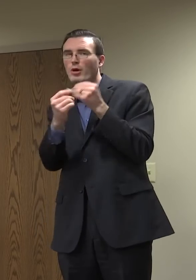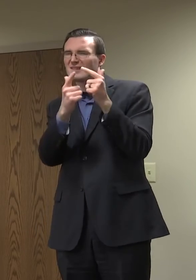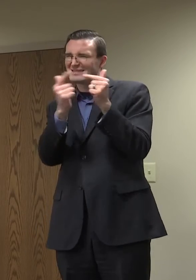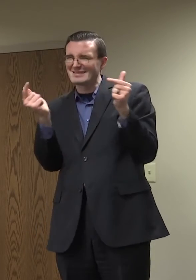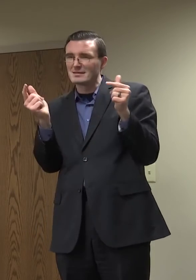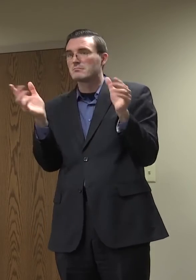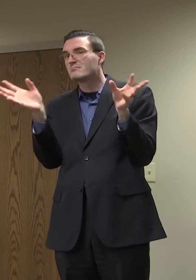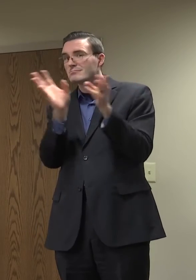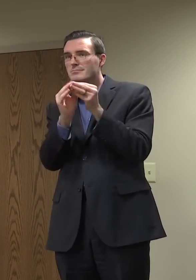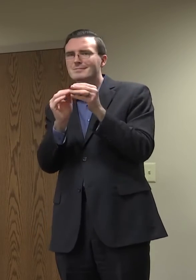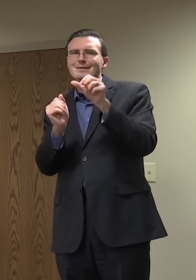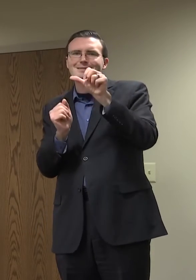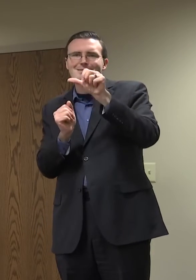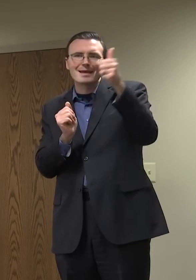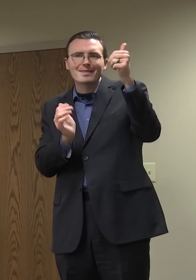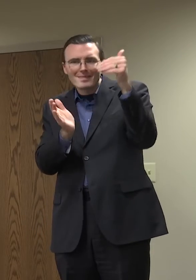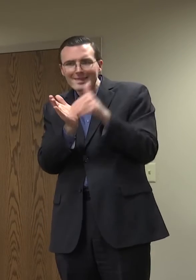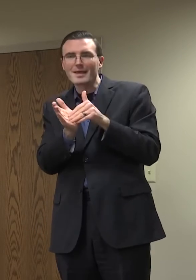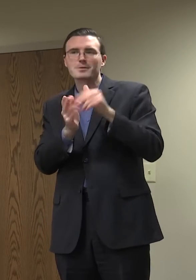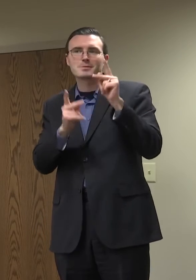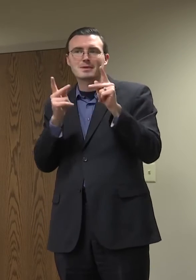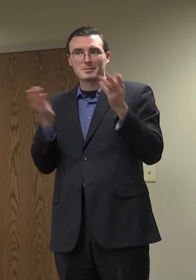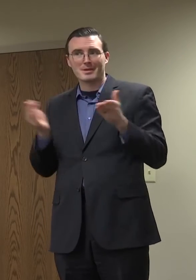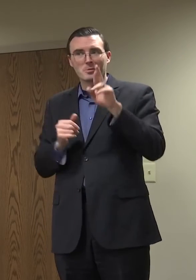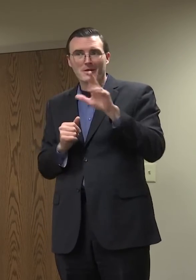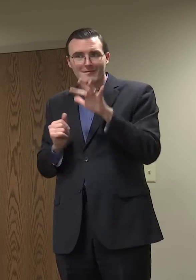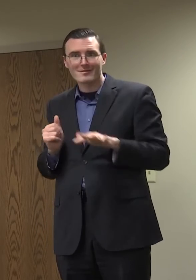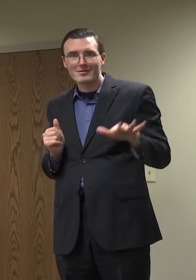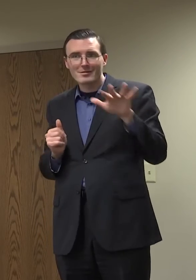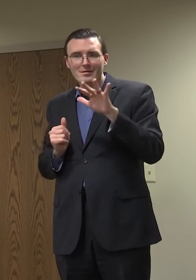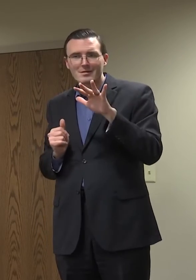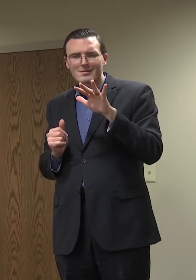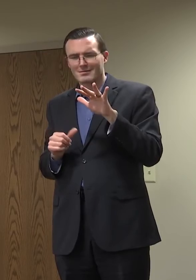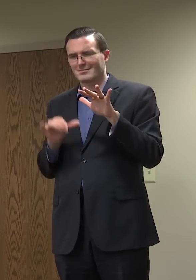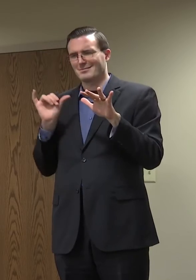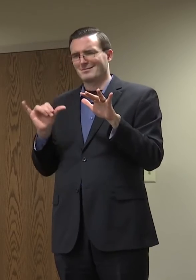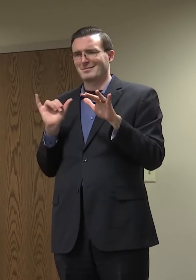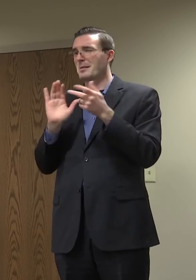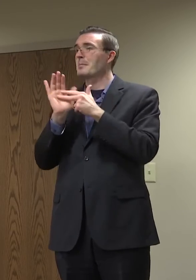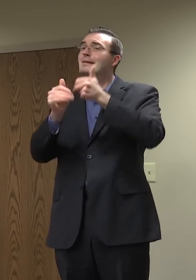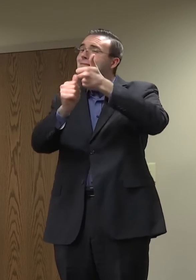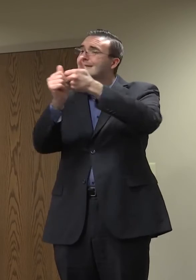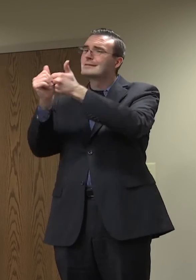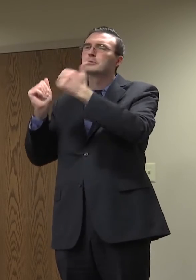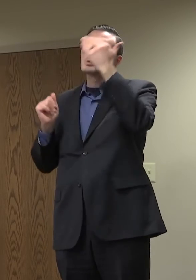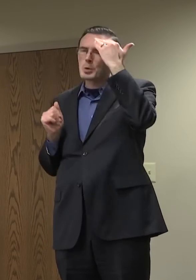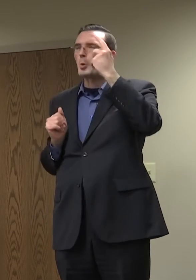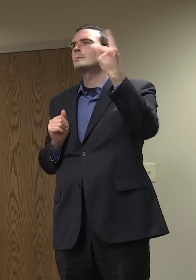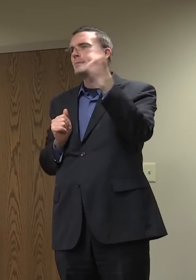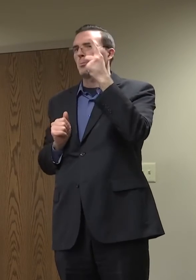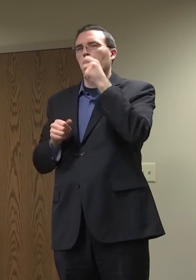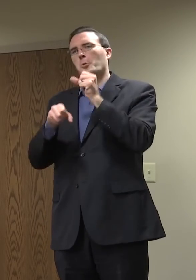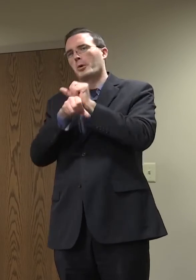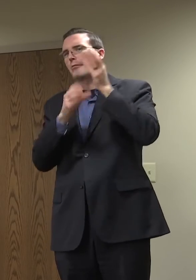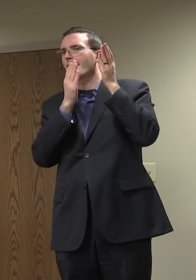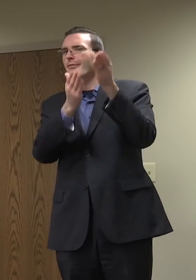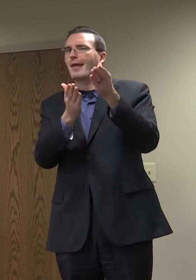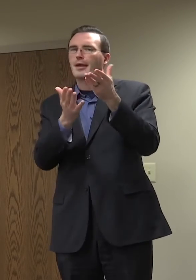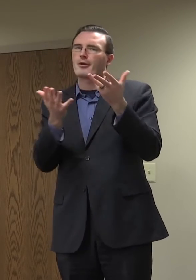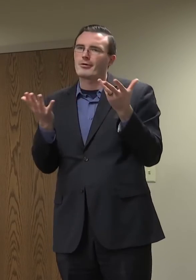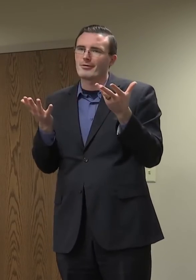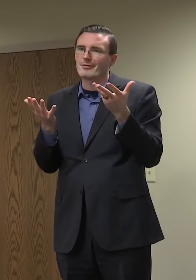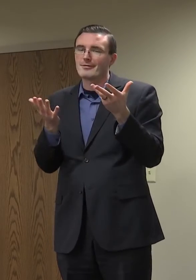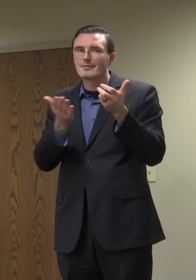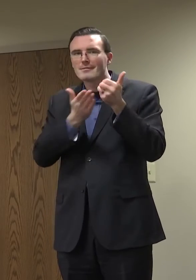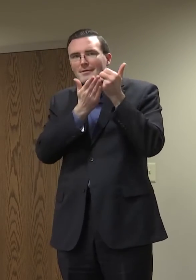someone who works in the healthcare sector. So let's think about them and help them stay healthy and help them do